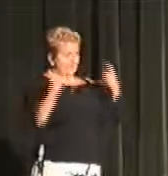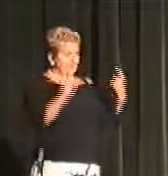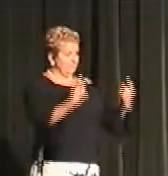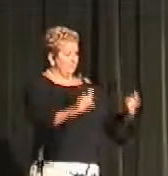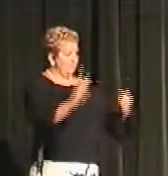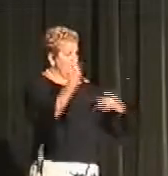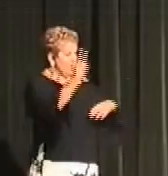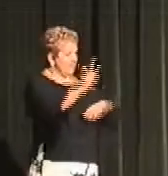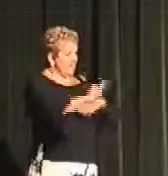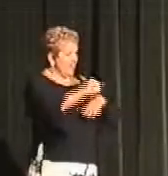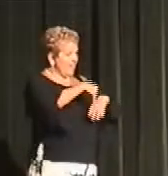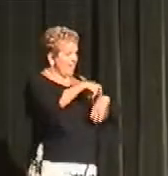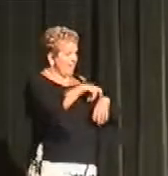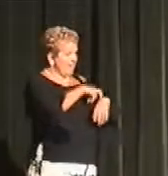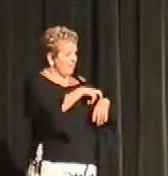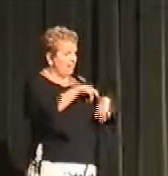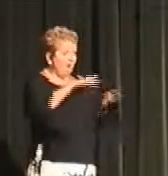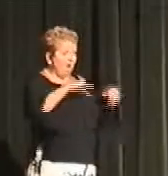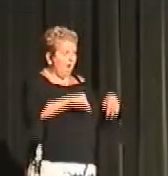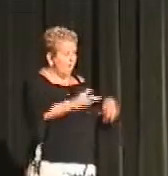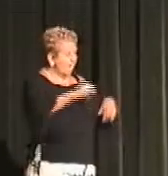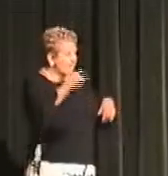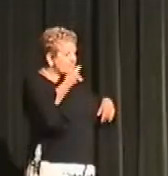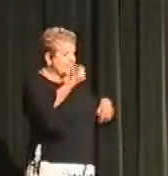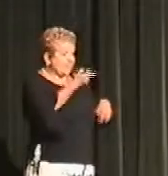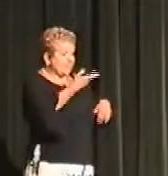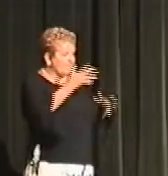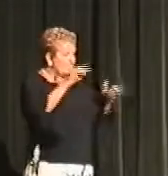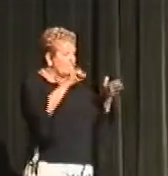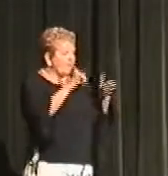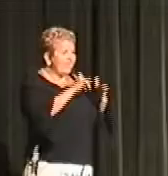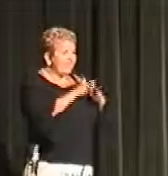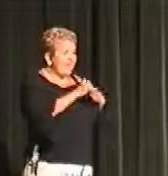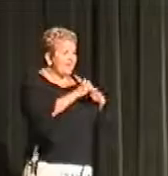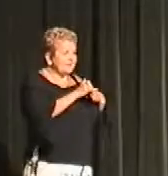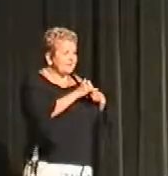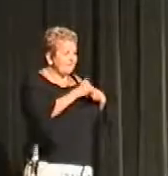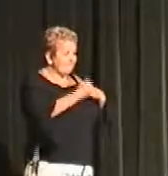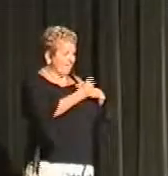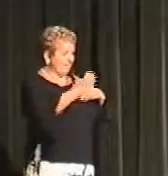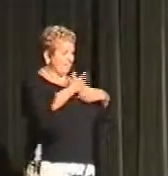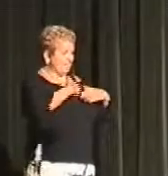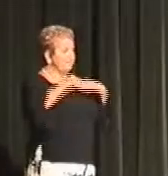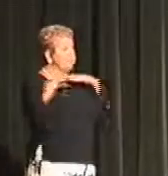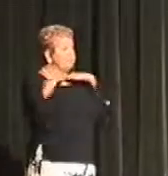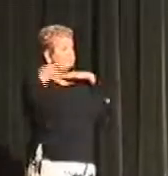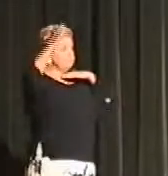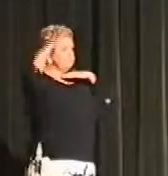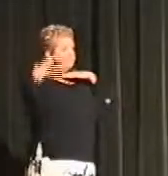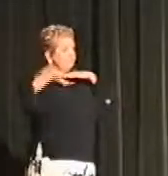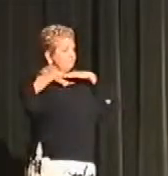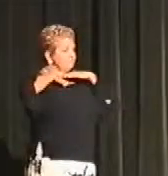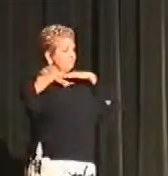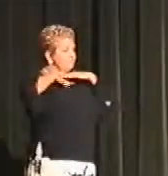that affects me from the neck up. That's how I personally define sobriety. And that was the 13th of July,